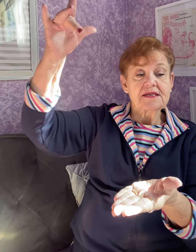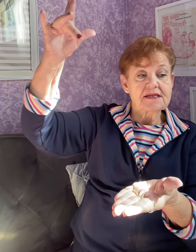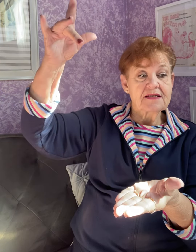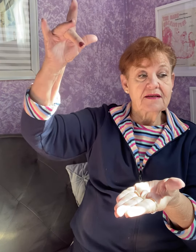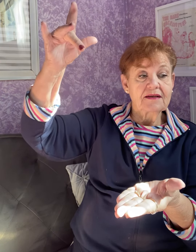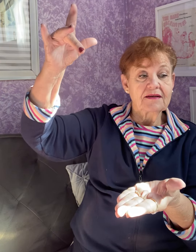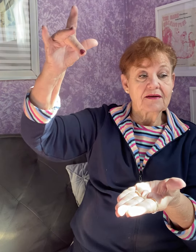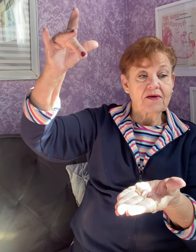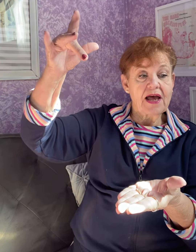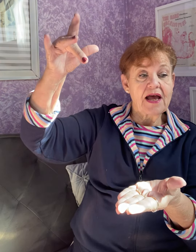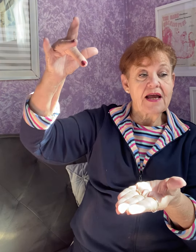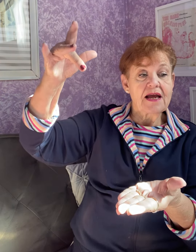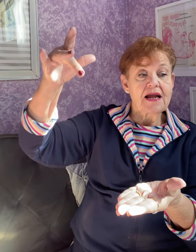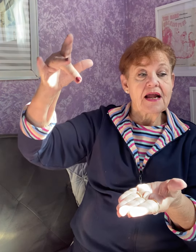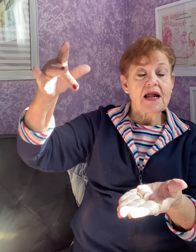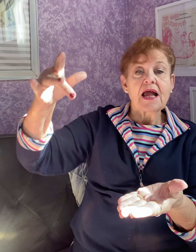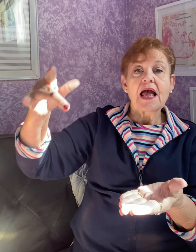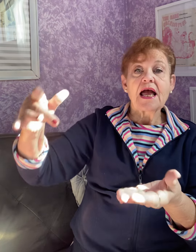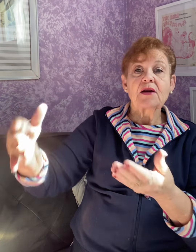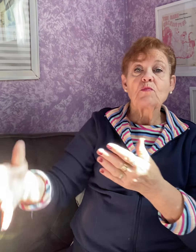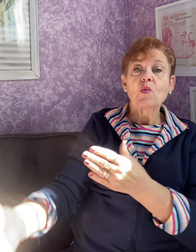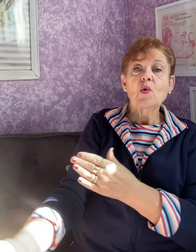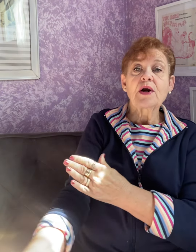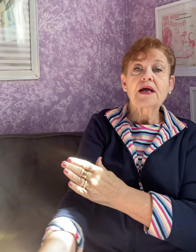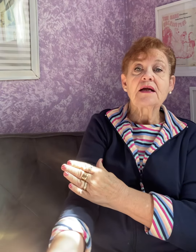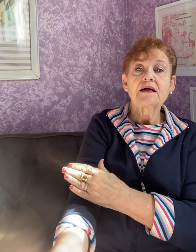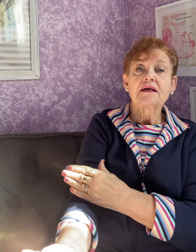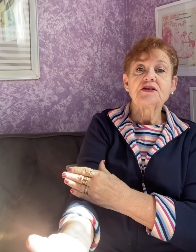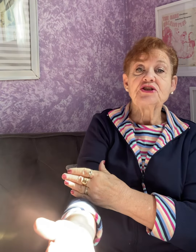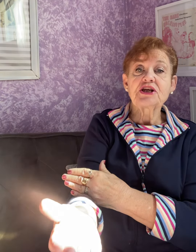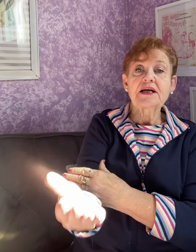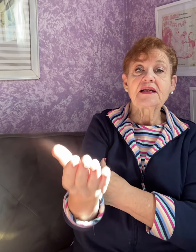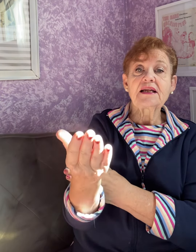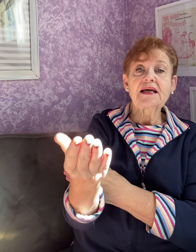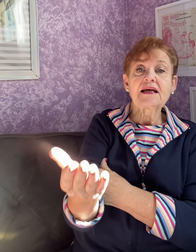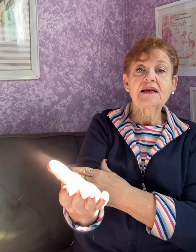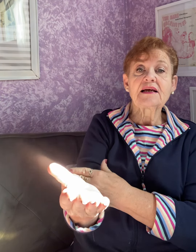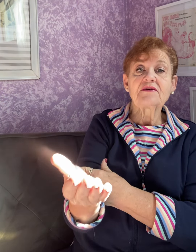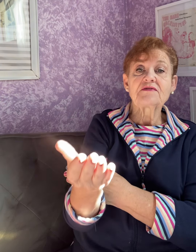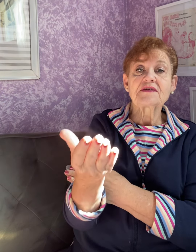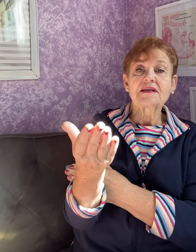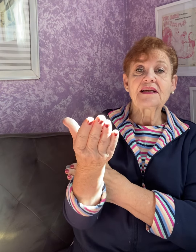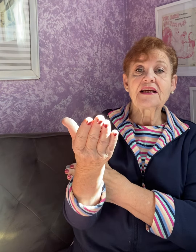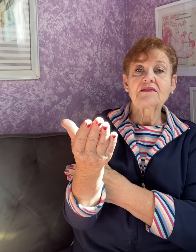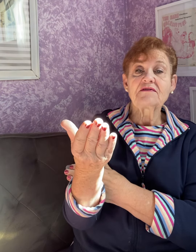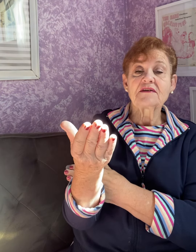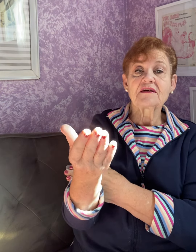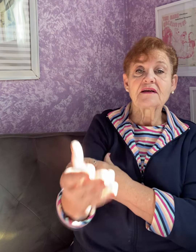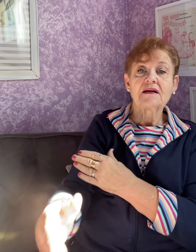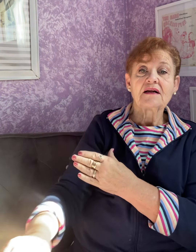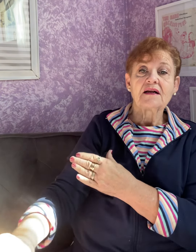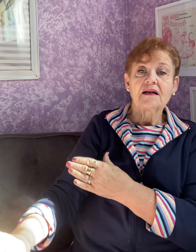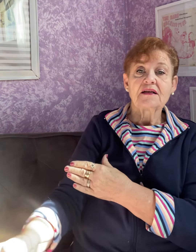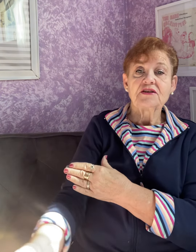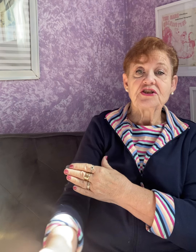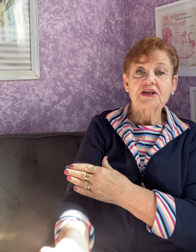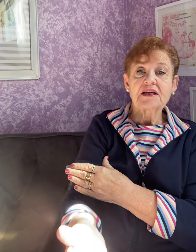glorious. Okay? And morning, gently lift, lift,